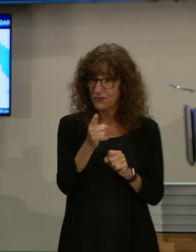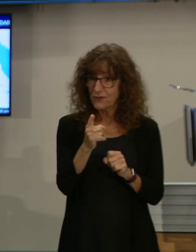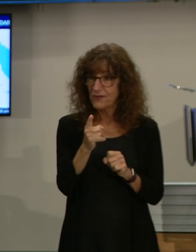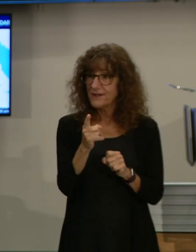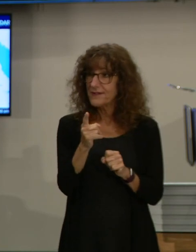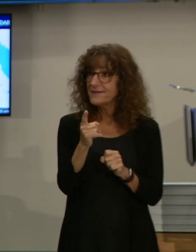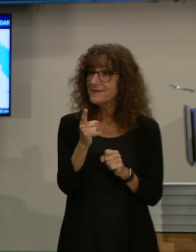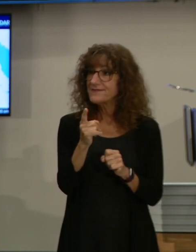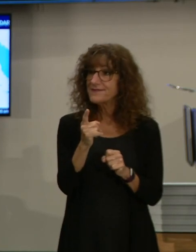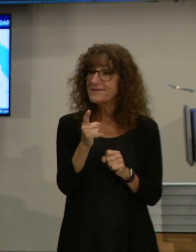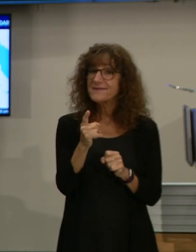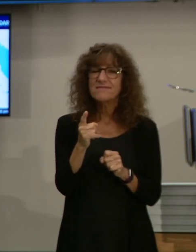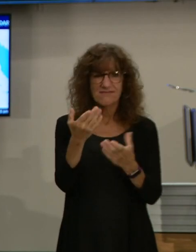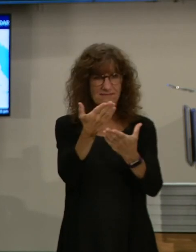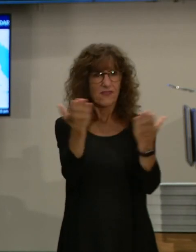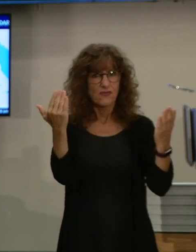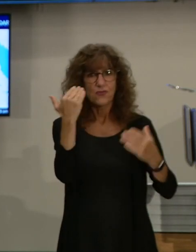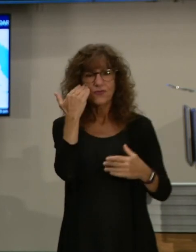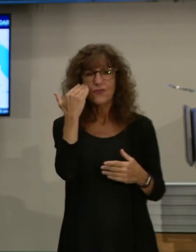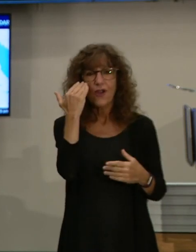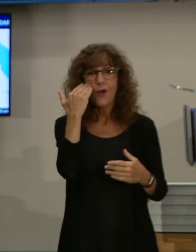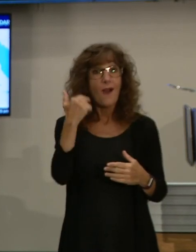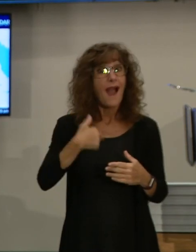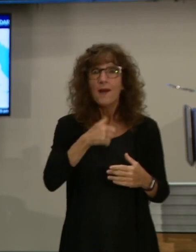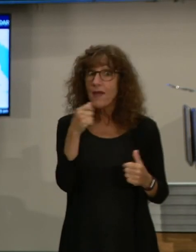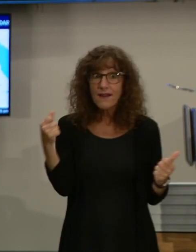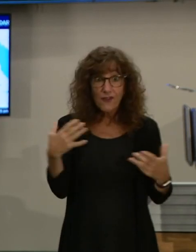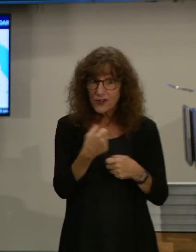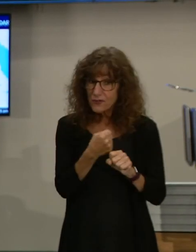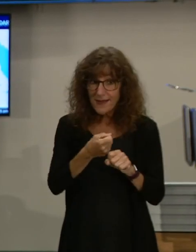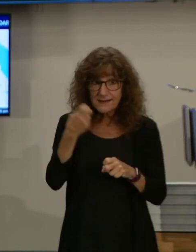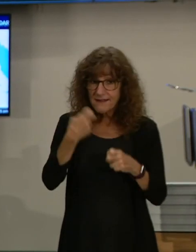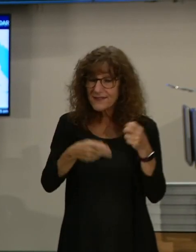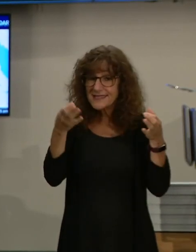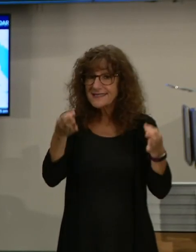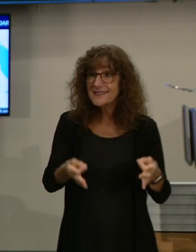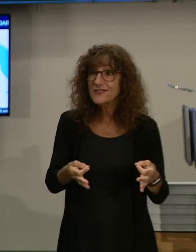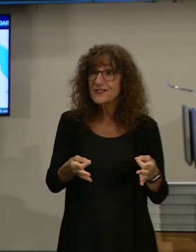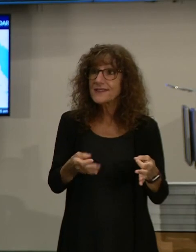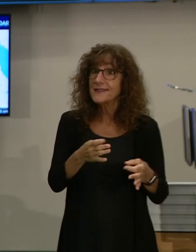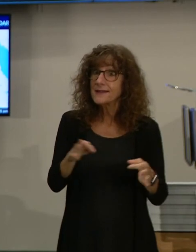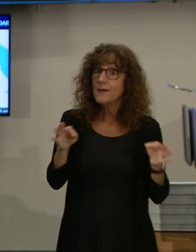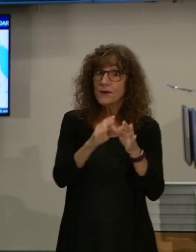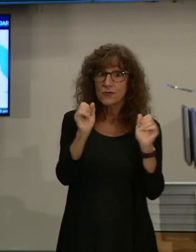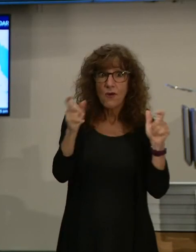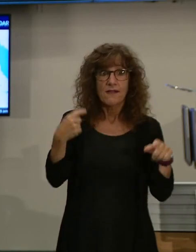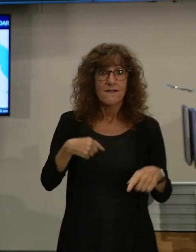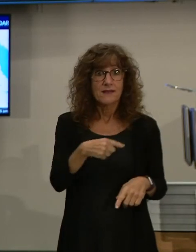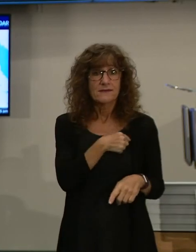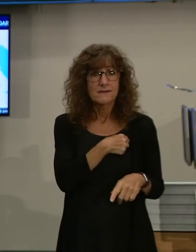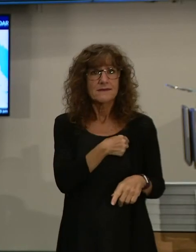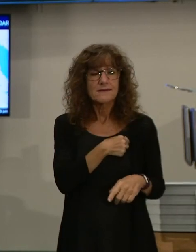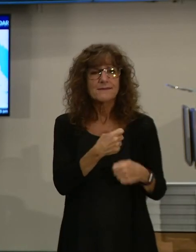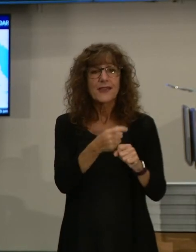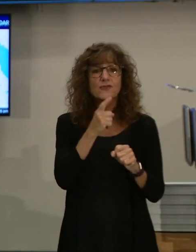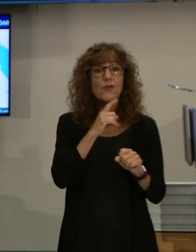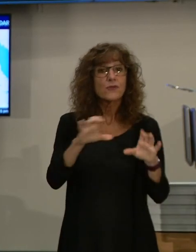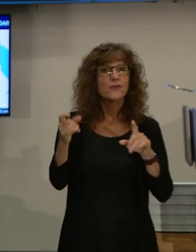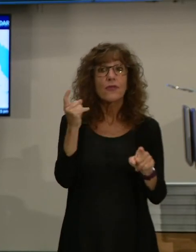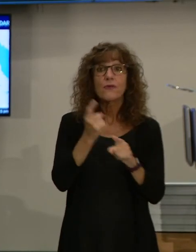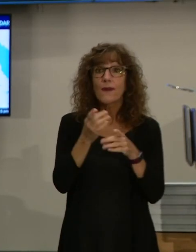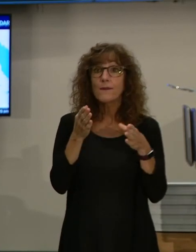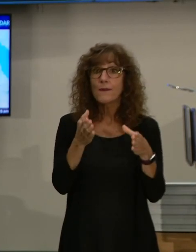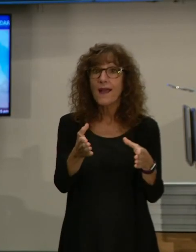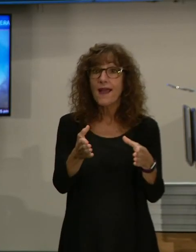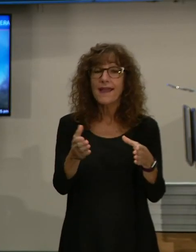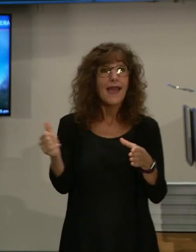public knows is that, again, I'm not afraid to make a tough decision. This is important to all of us, and we're going to make sure that we get it right,